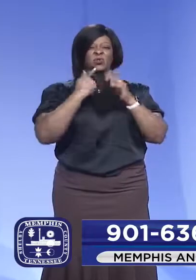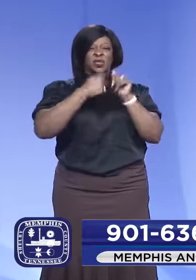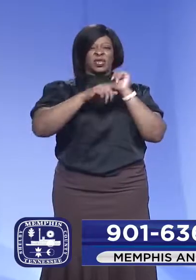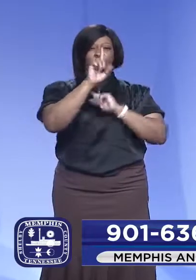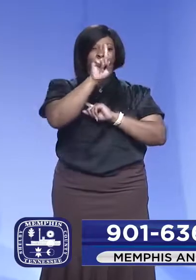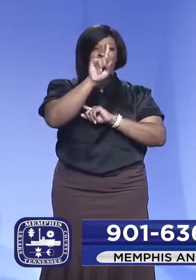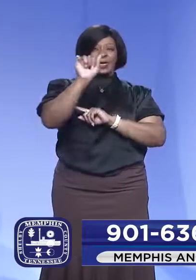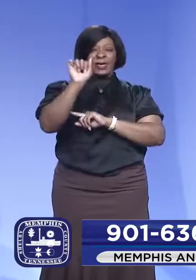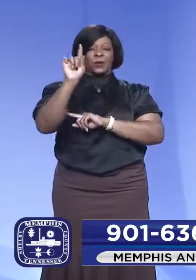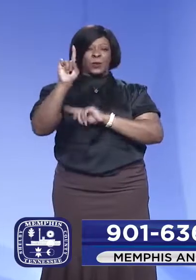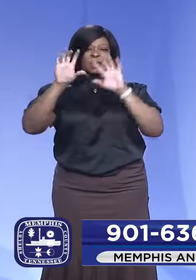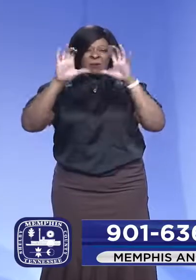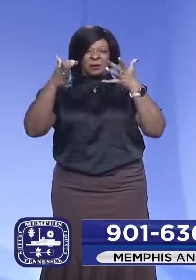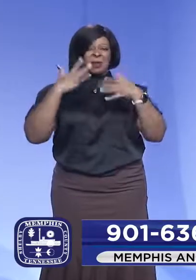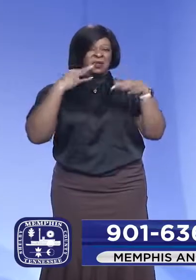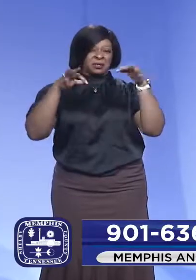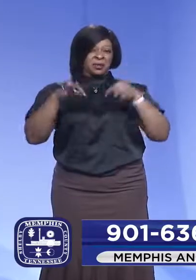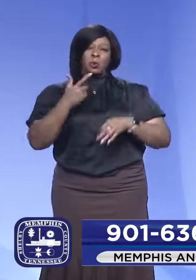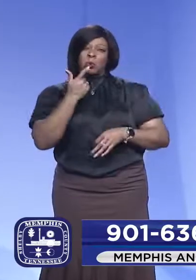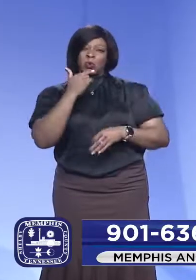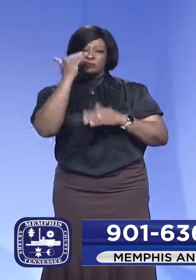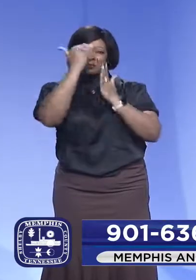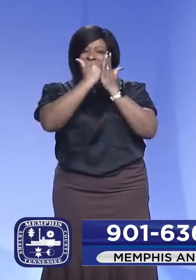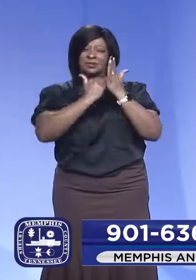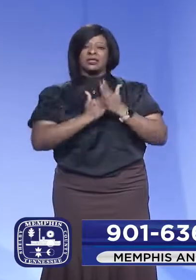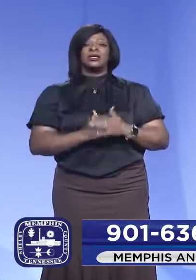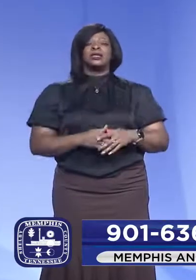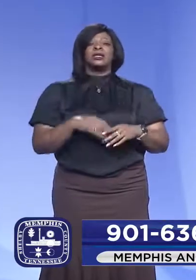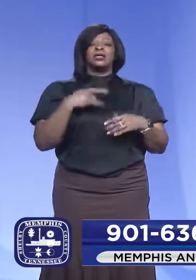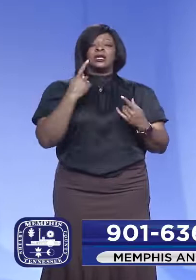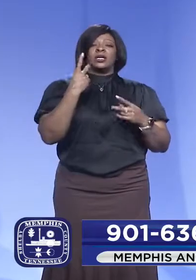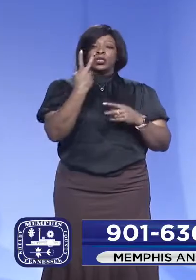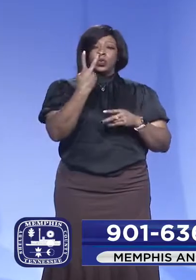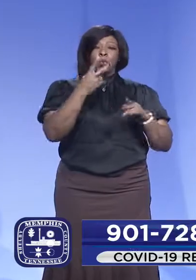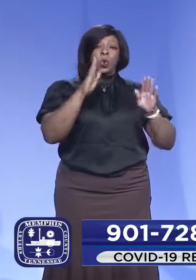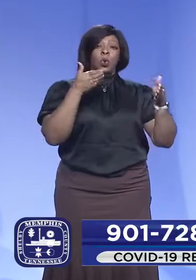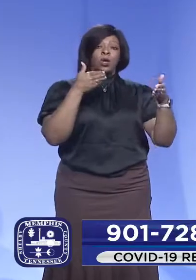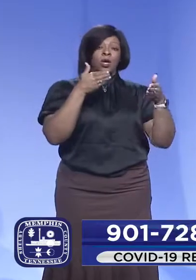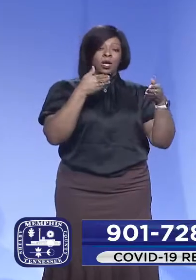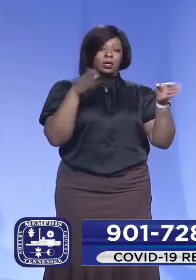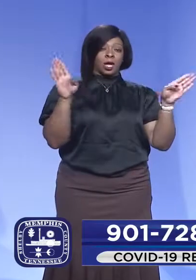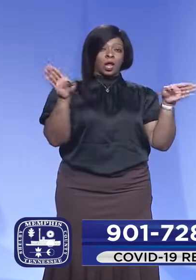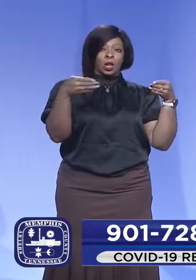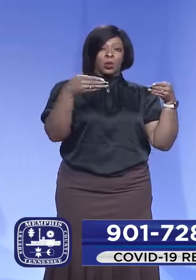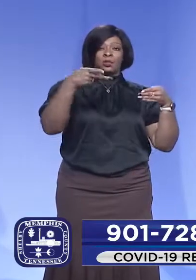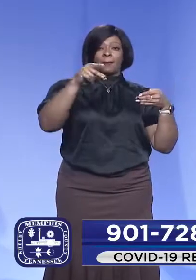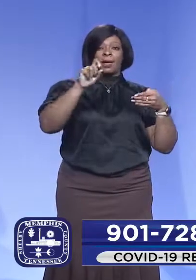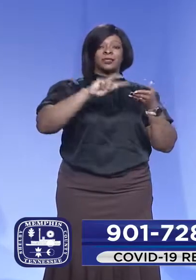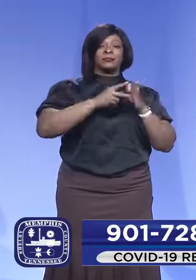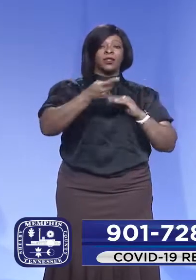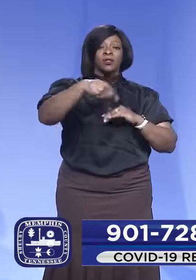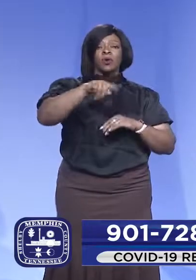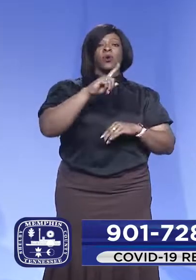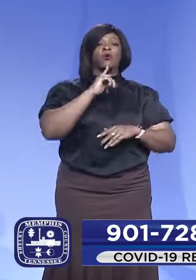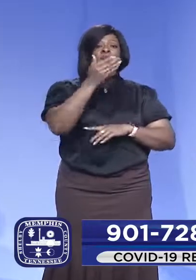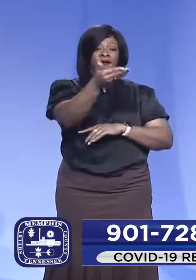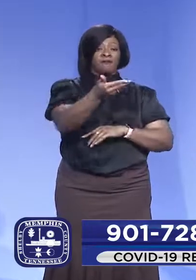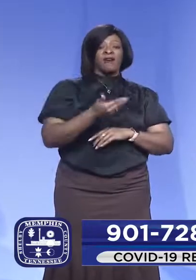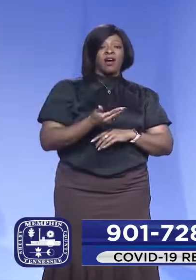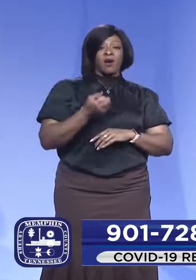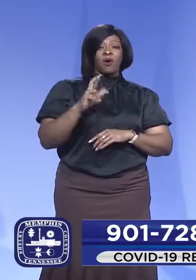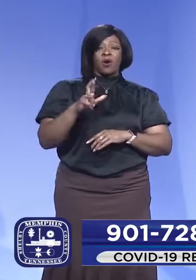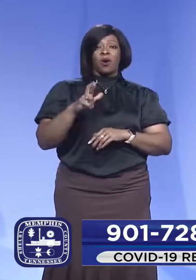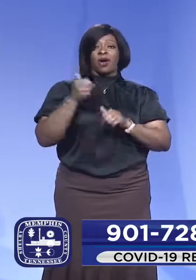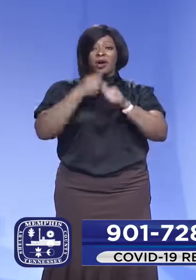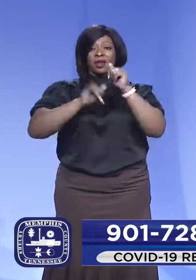that category. And we're doing that at 2 closed pods. And closed means that only those who are invited or fall in